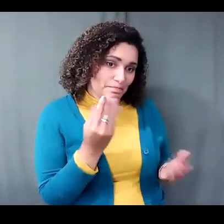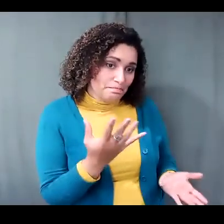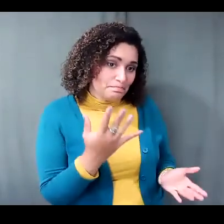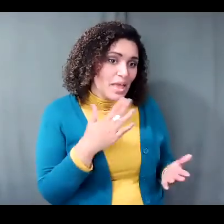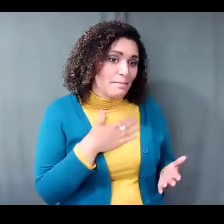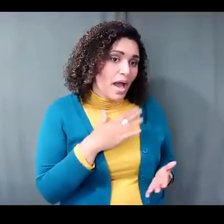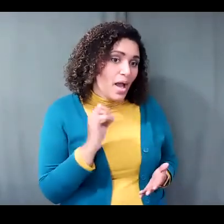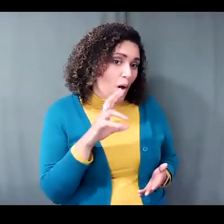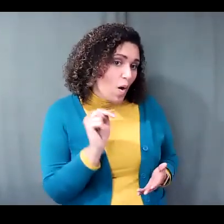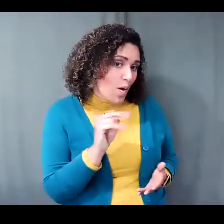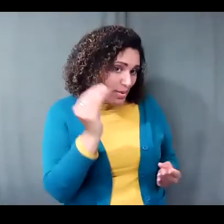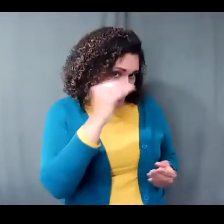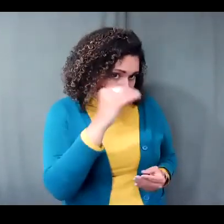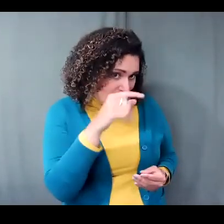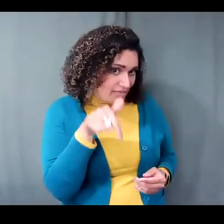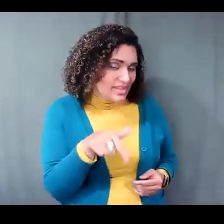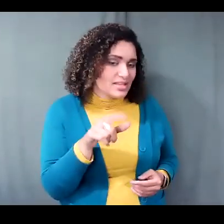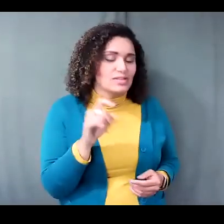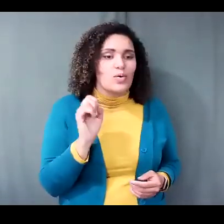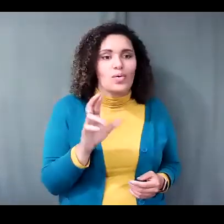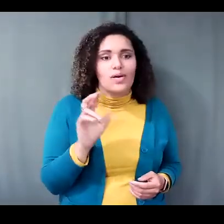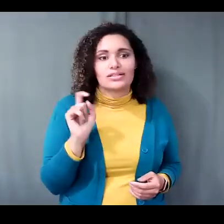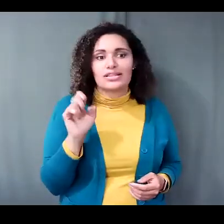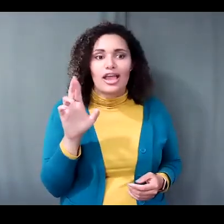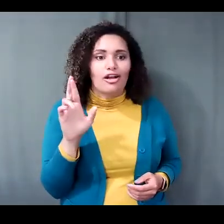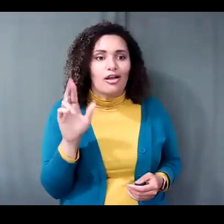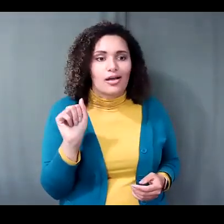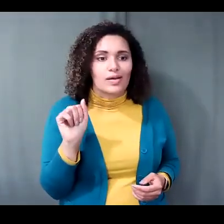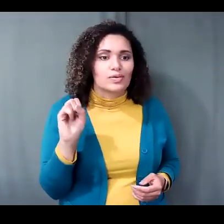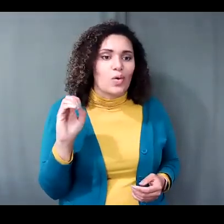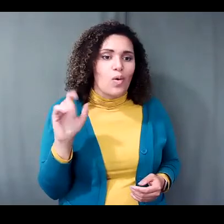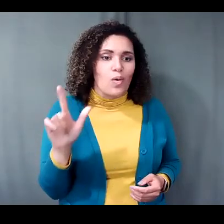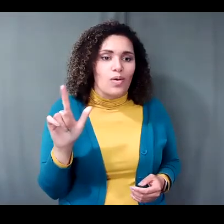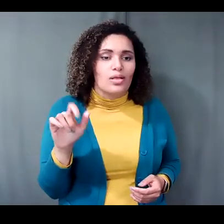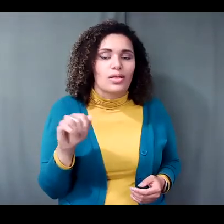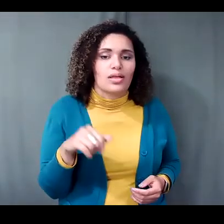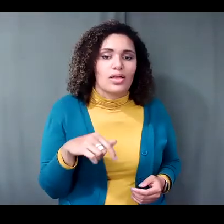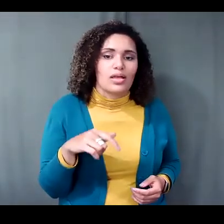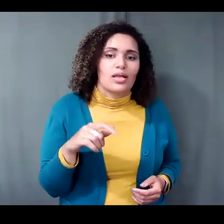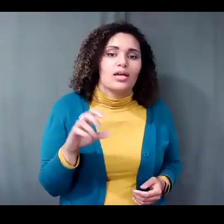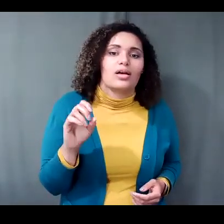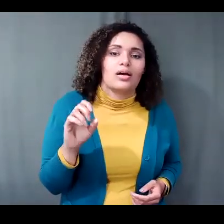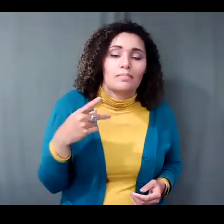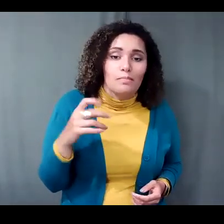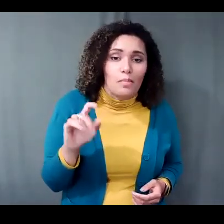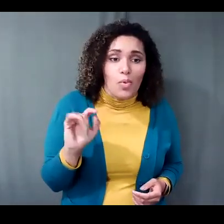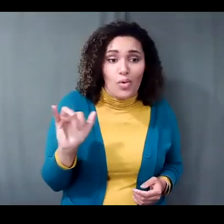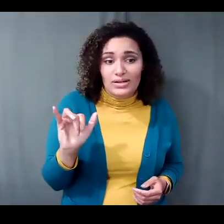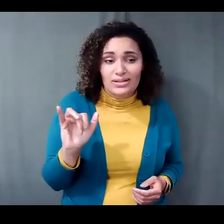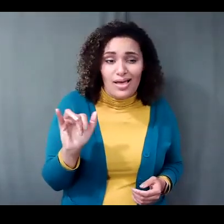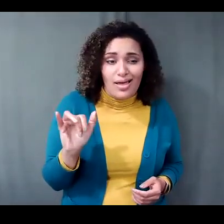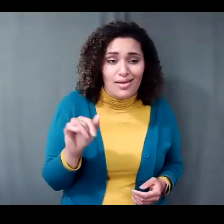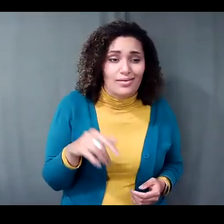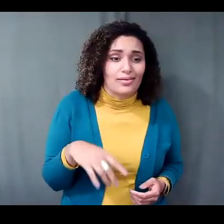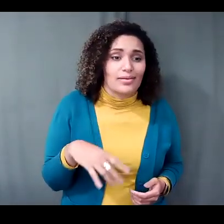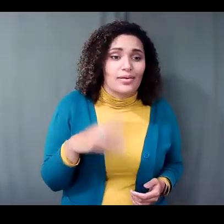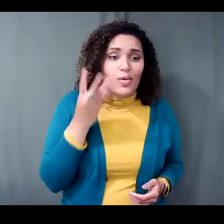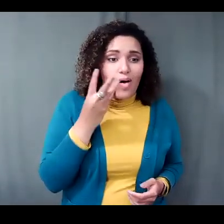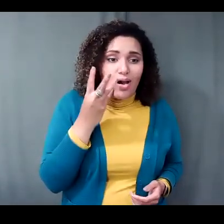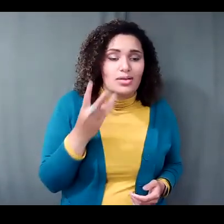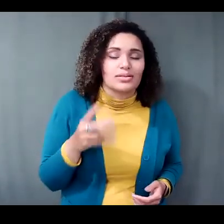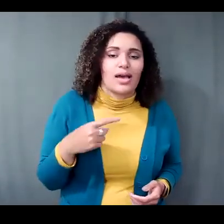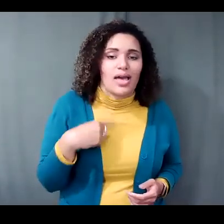port style wines? What do you drink your fortified wines with? What is a good food pairing? So there are. I mean, most traditionally, I feel